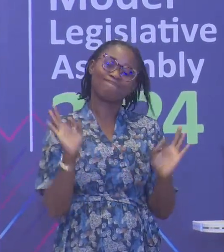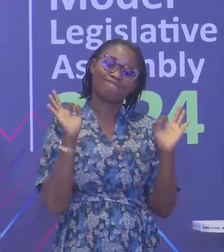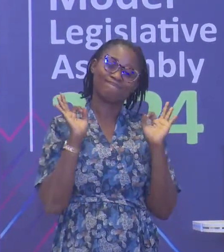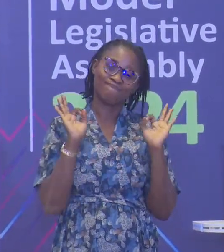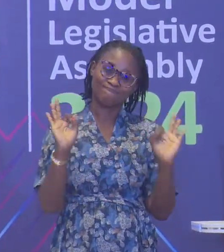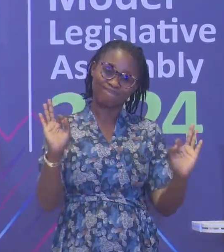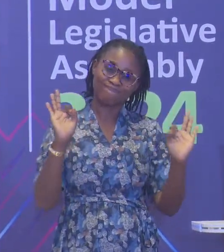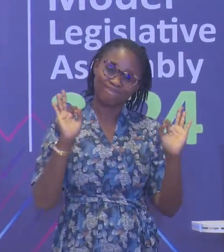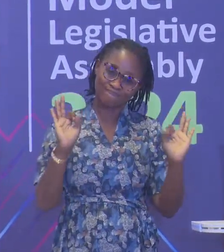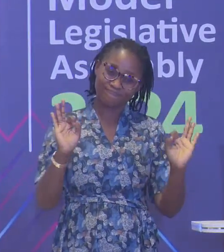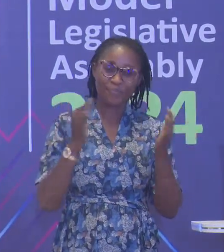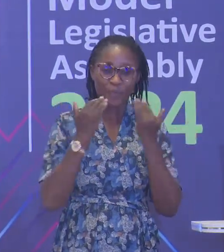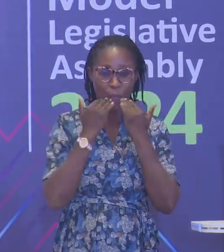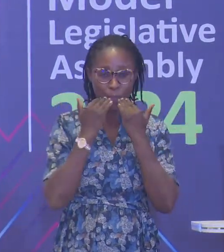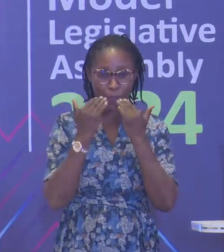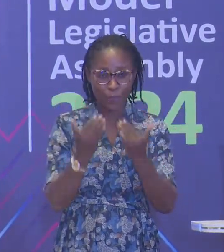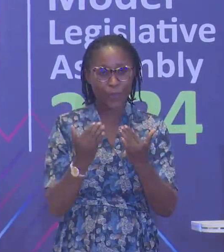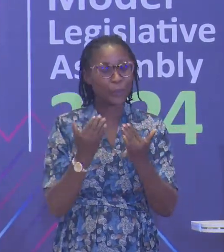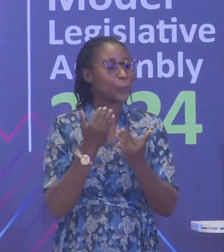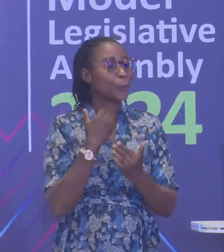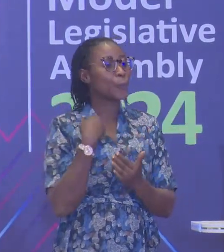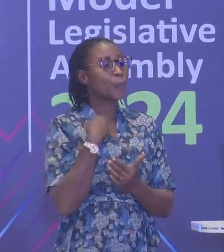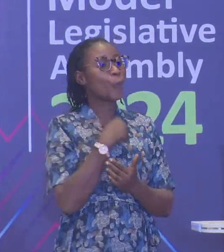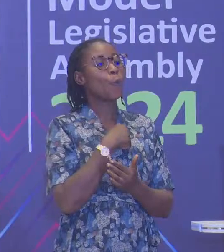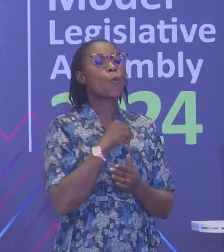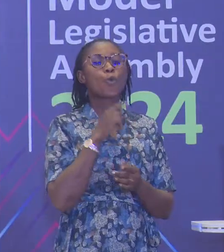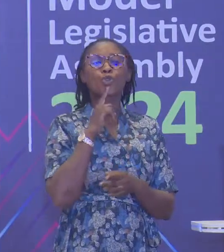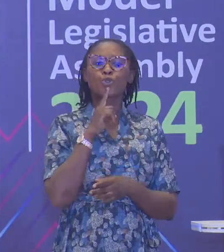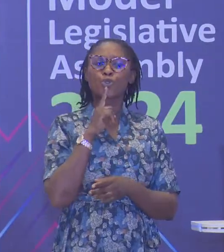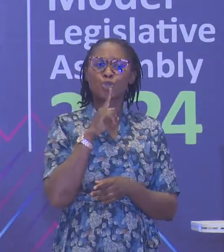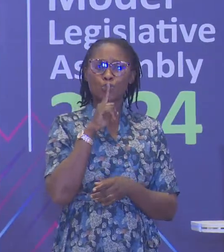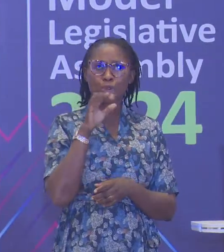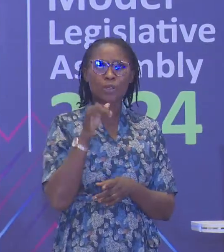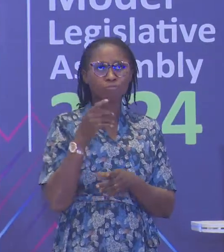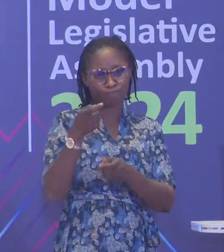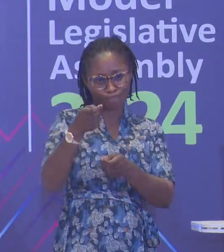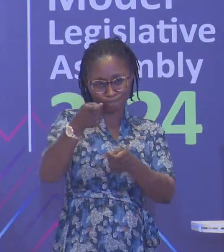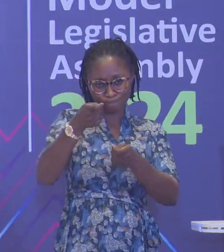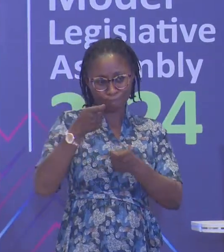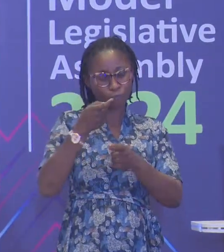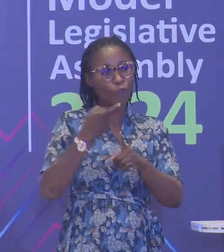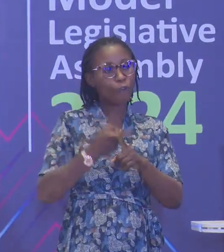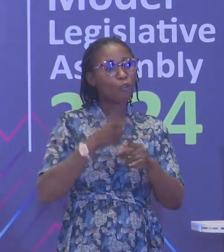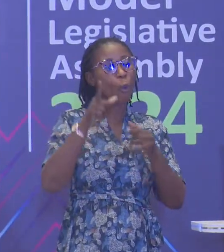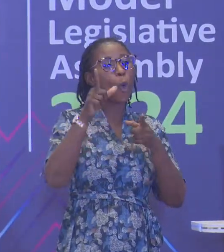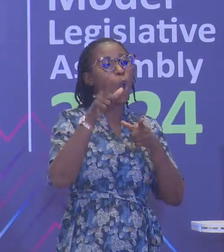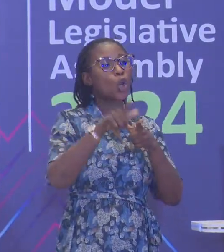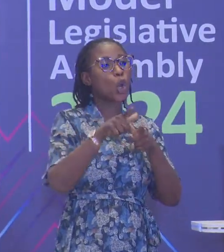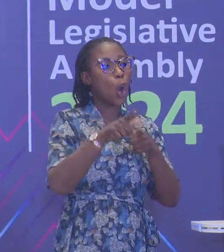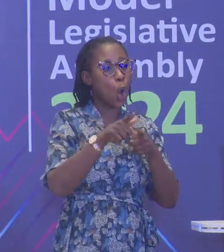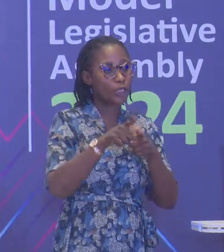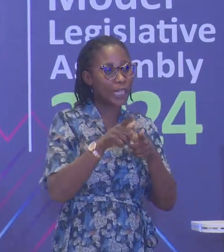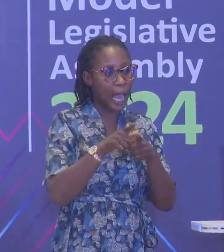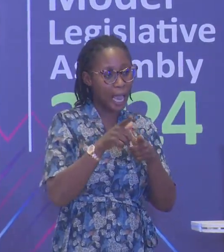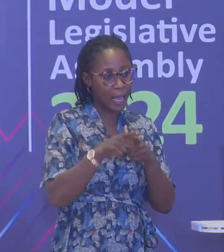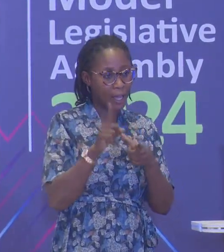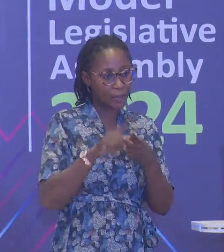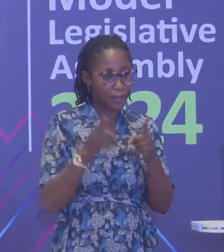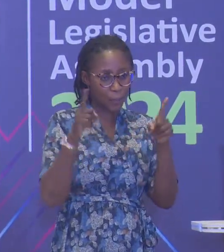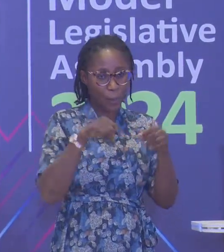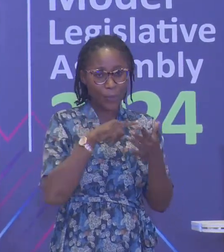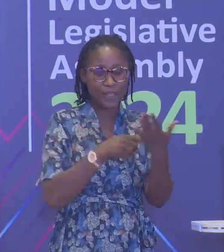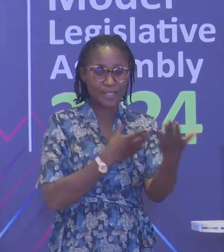much. We practically dragged him from Lokoja to come this morning. And